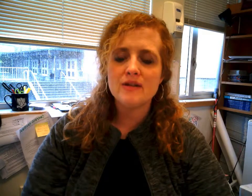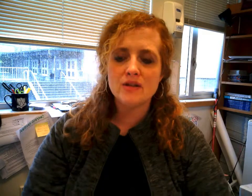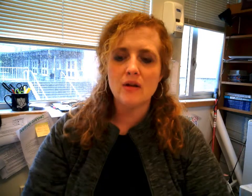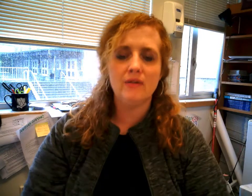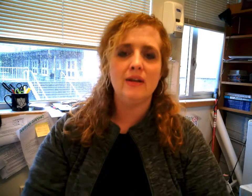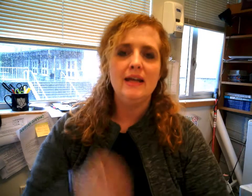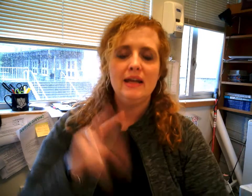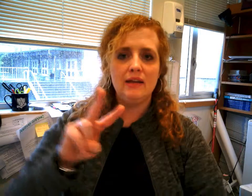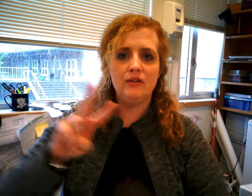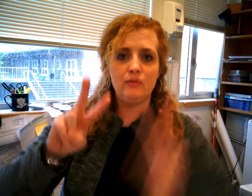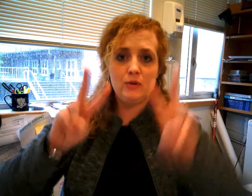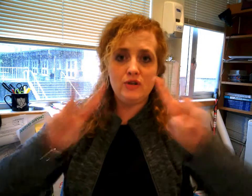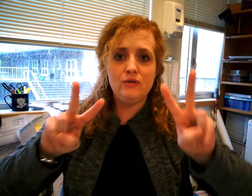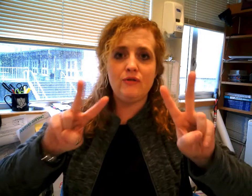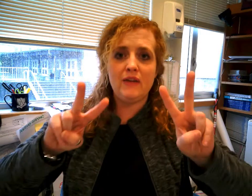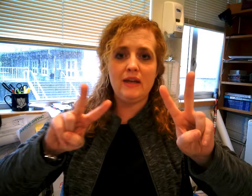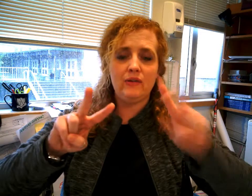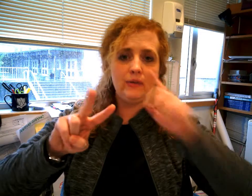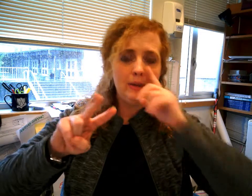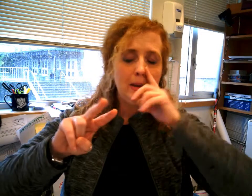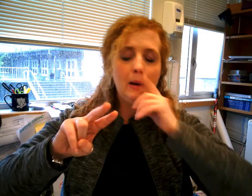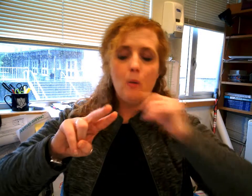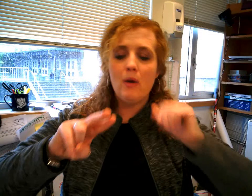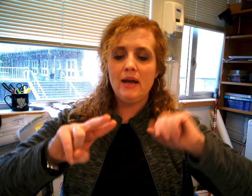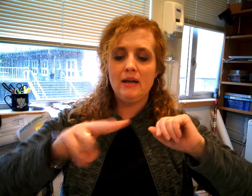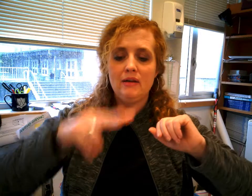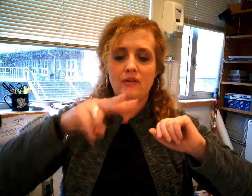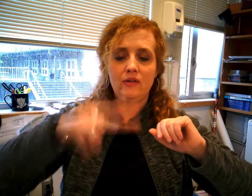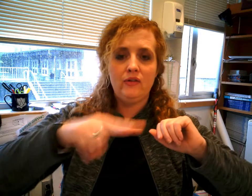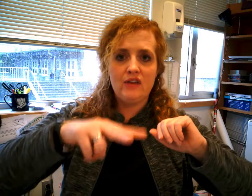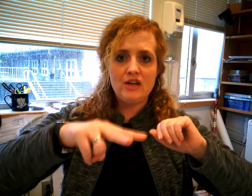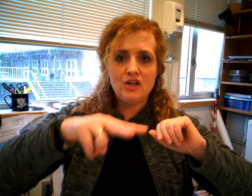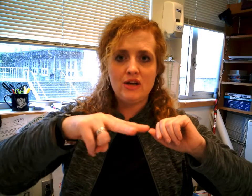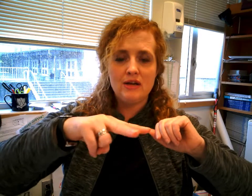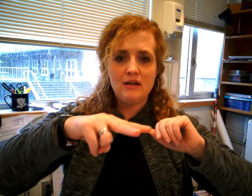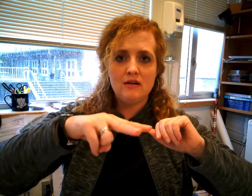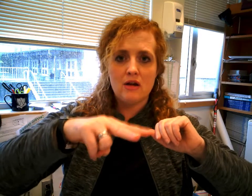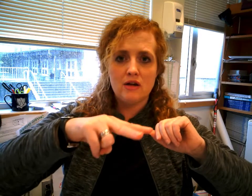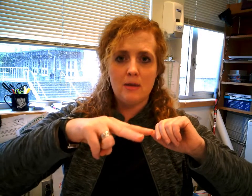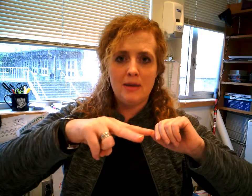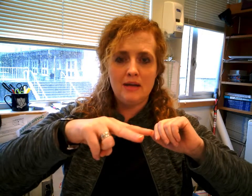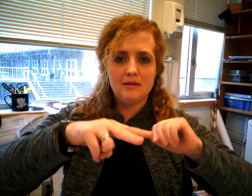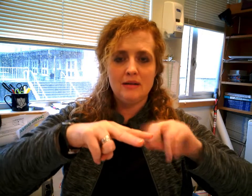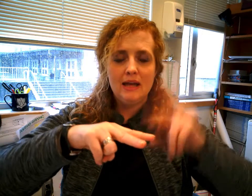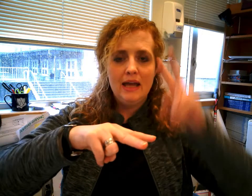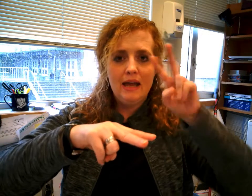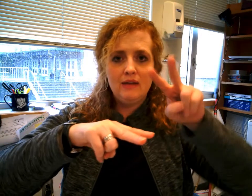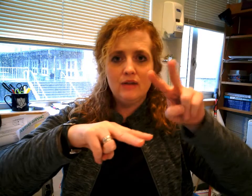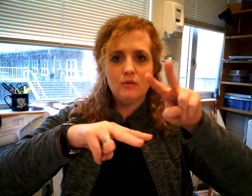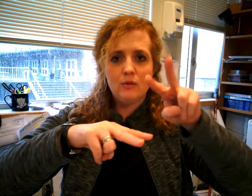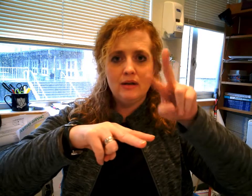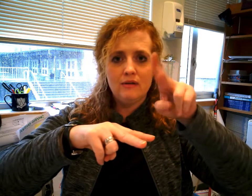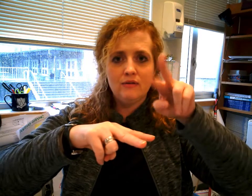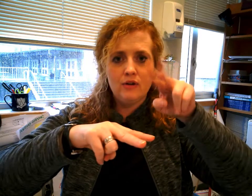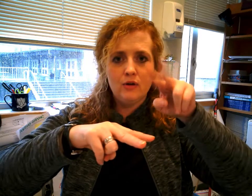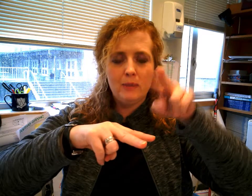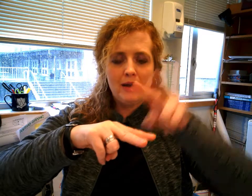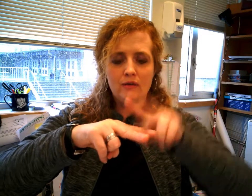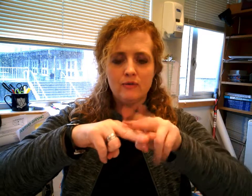Salt is with 2 V's. One is stationary, non-dominant, and the other one goes back and forth.